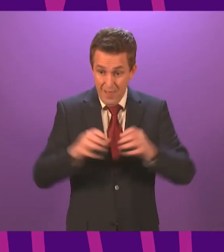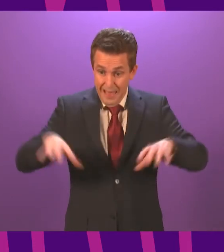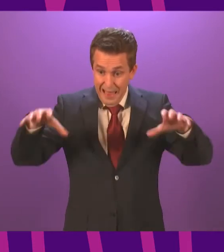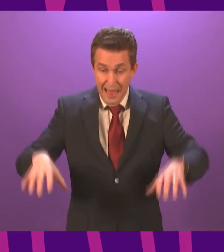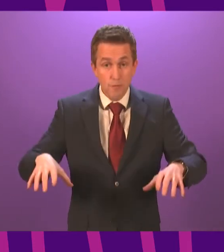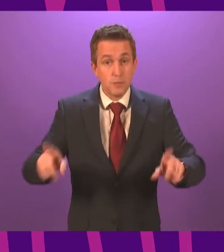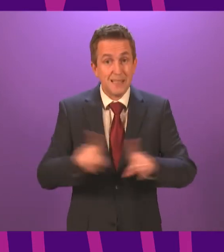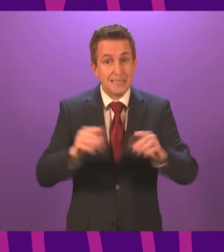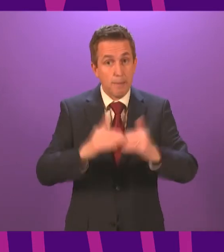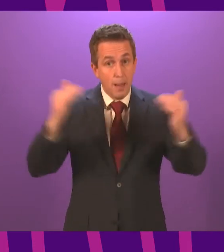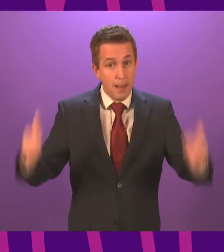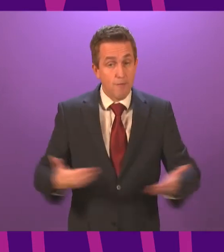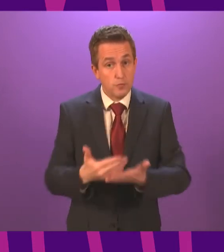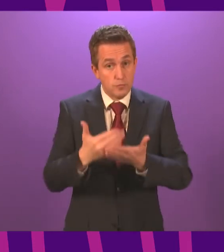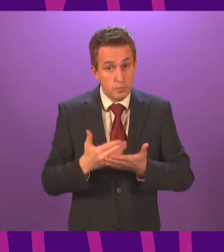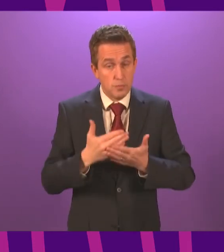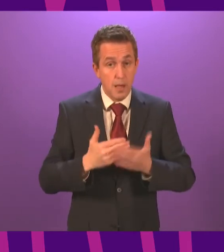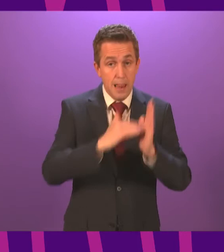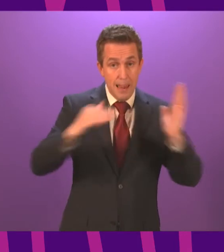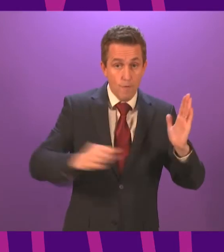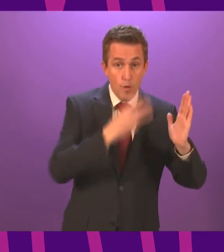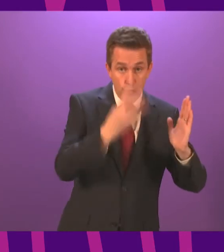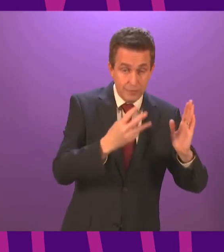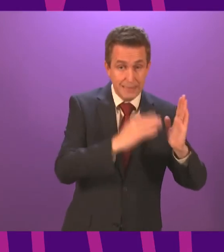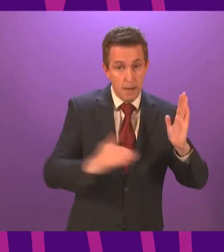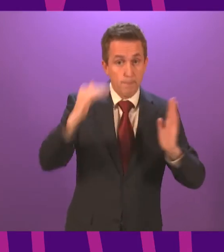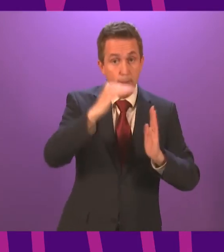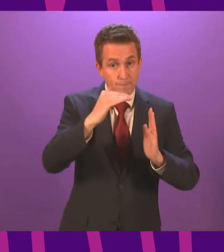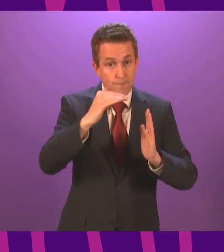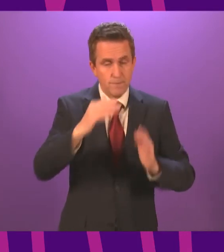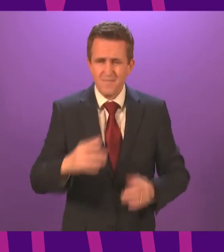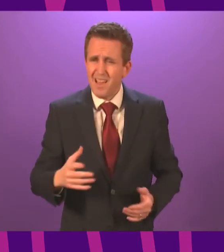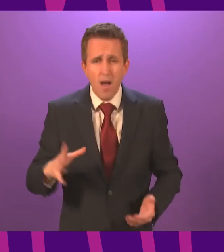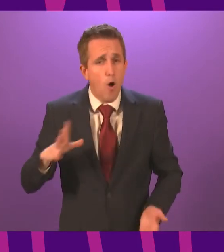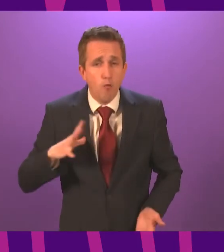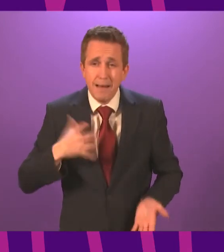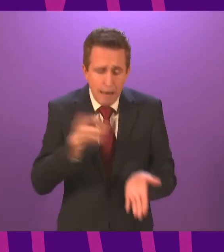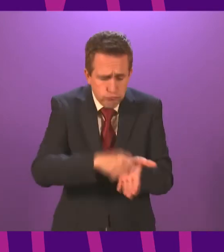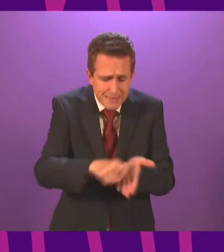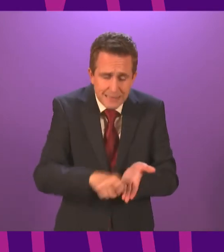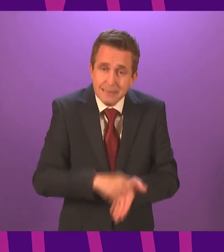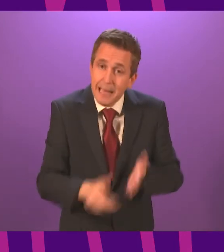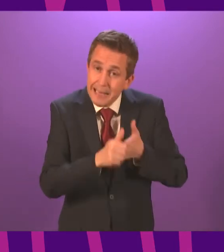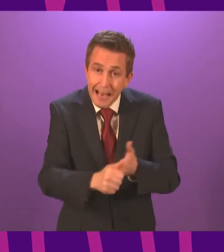same level of restrictions at level 3 and above. We already have guidance in place on travel,